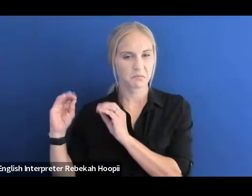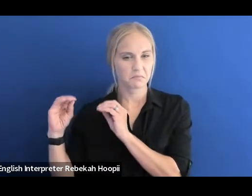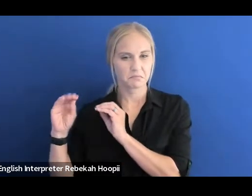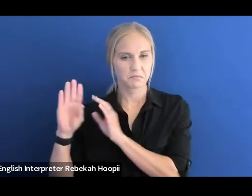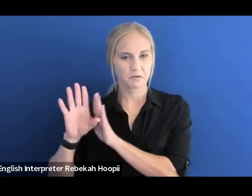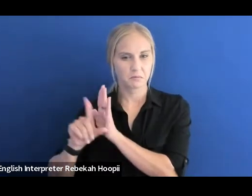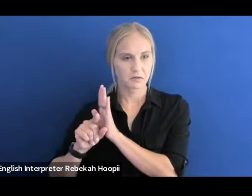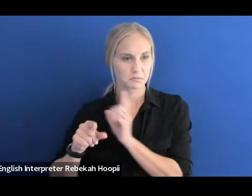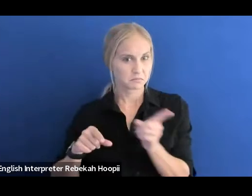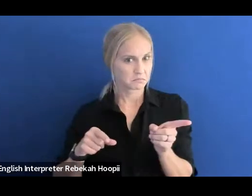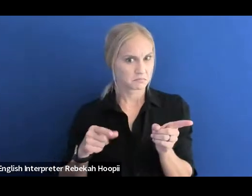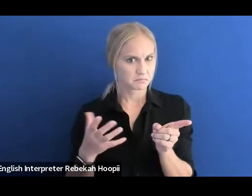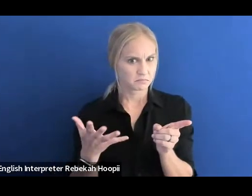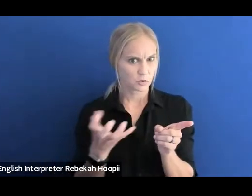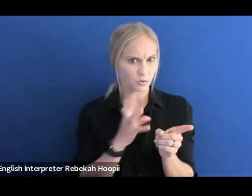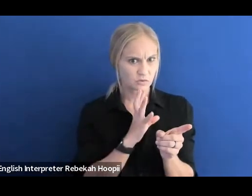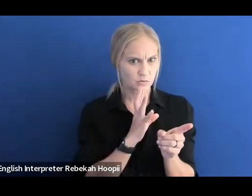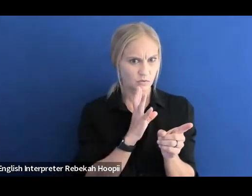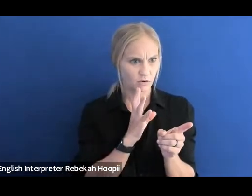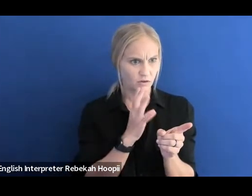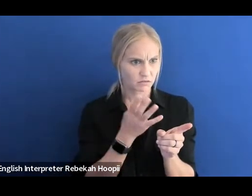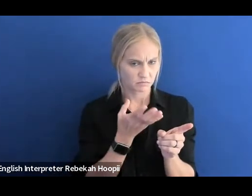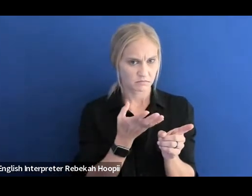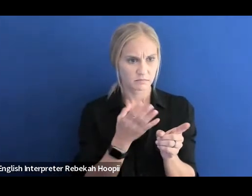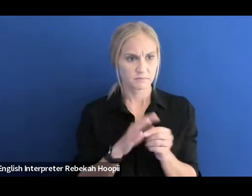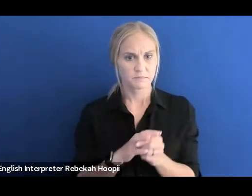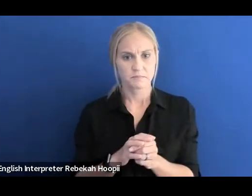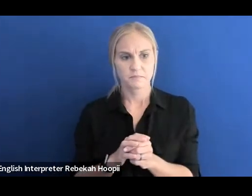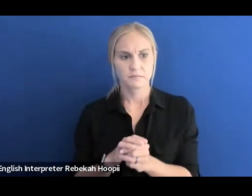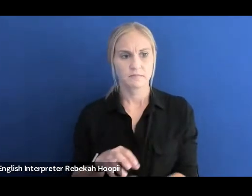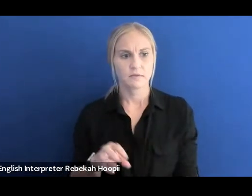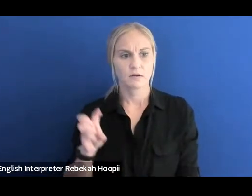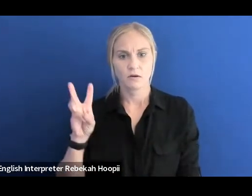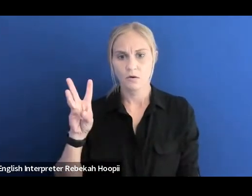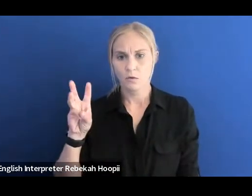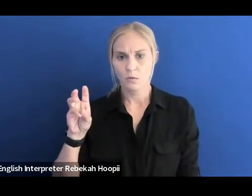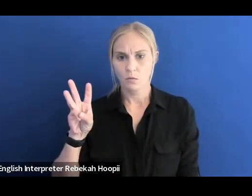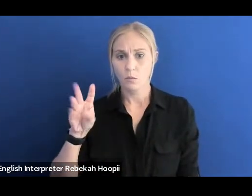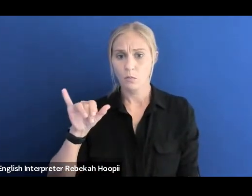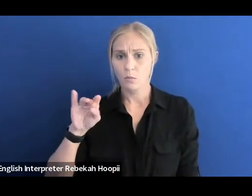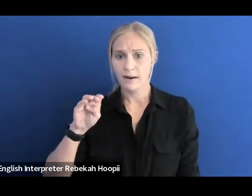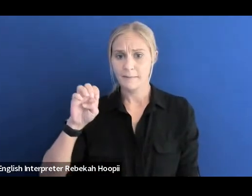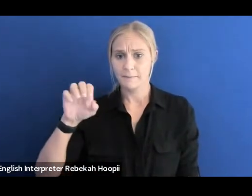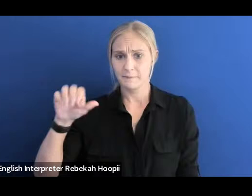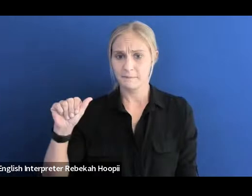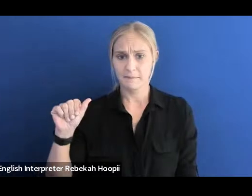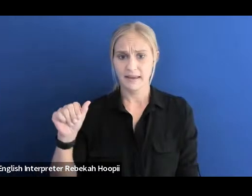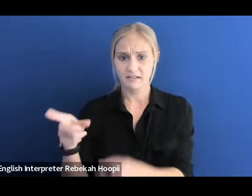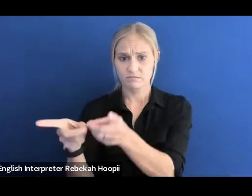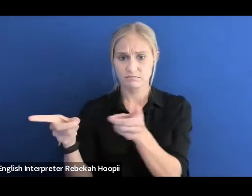She wants to talk. I think it's the Waimea District Park. District Park, yeah.